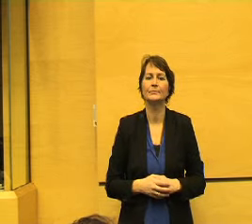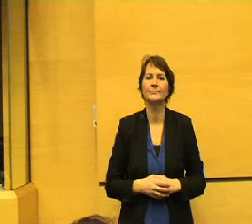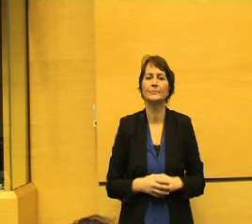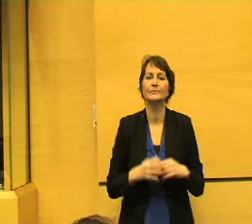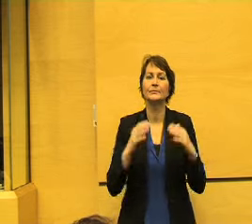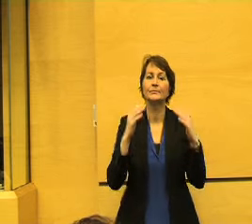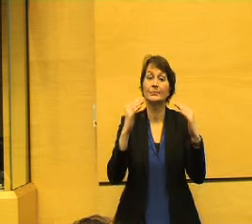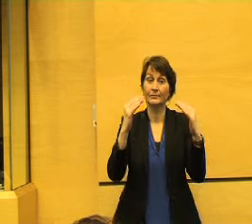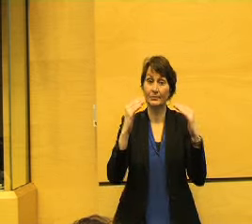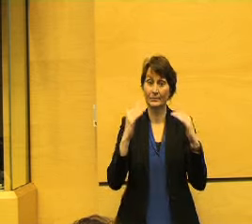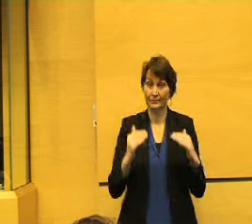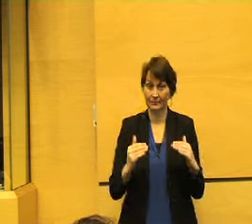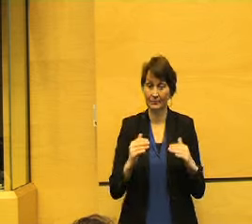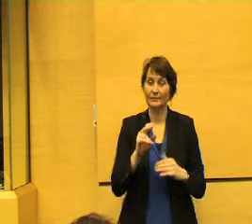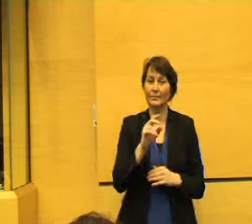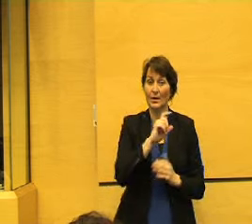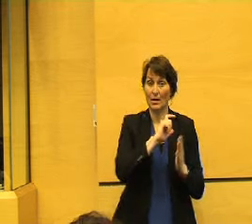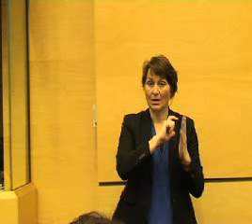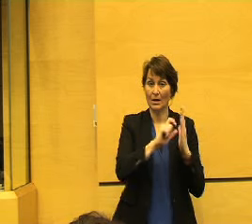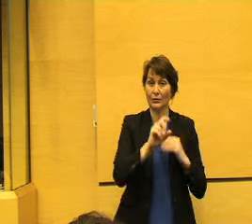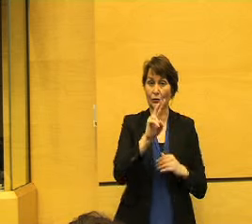In Article